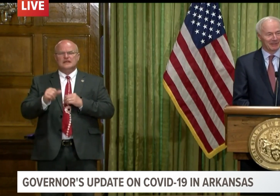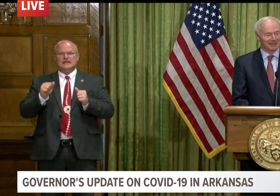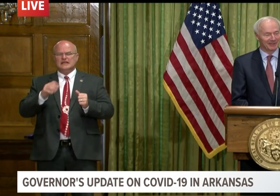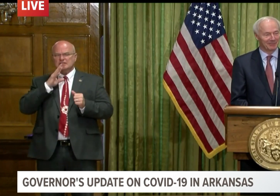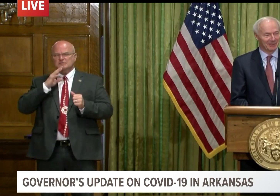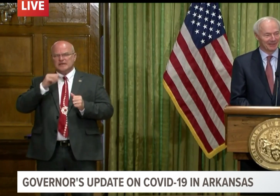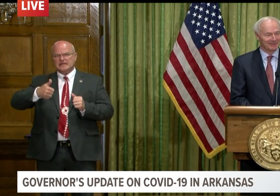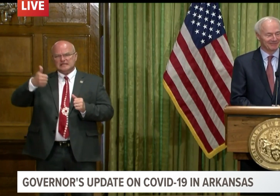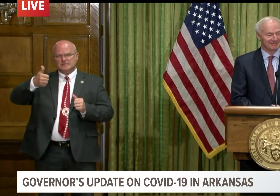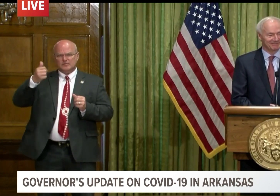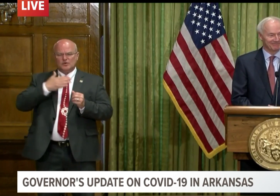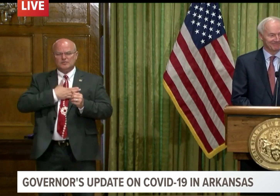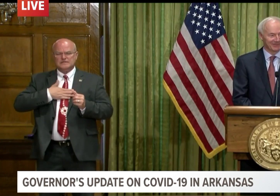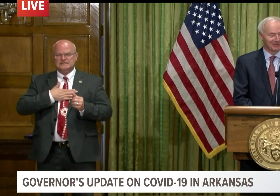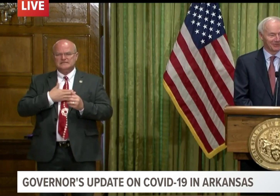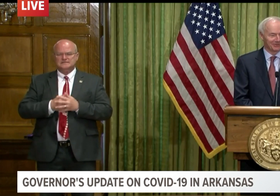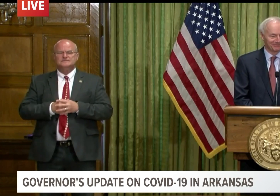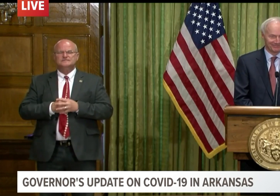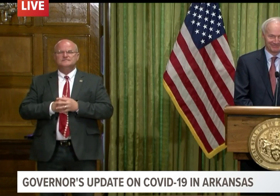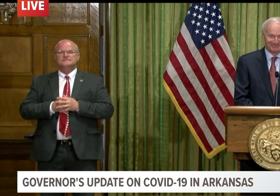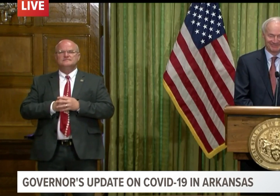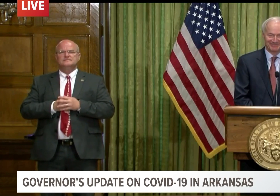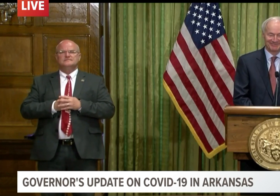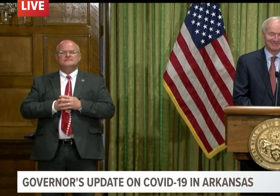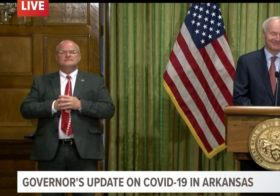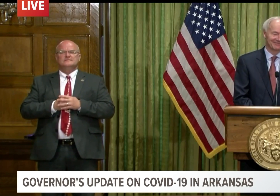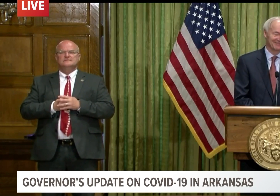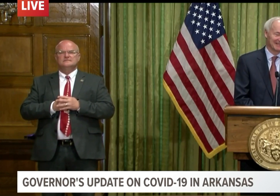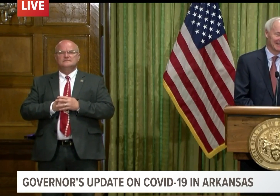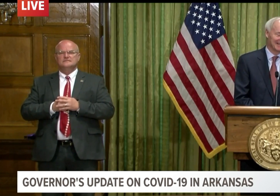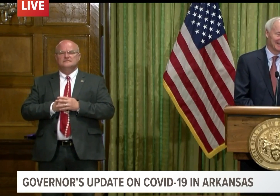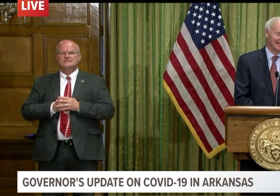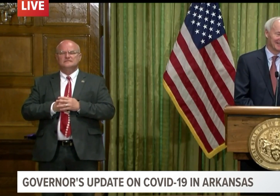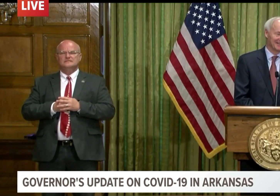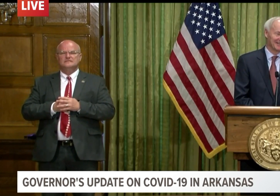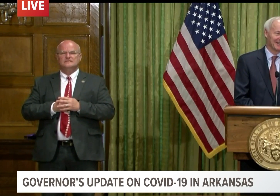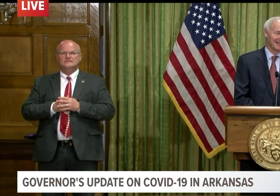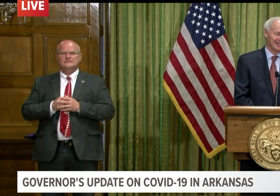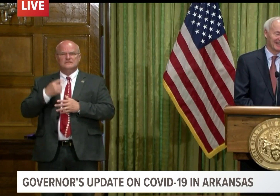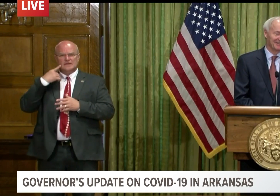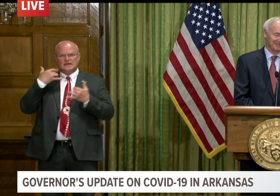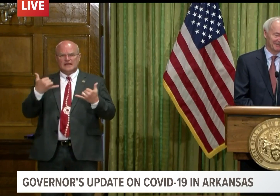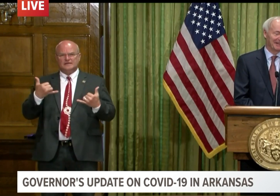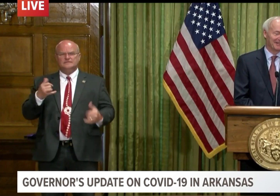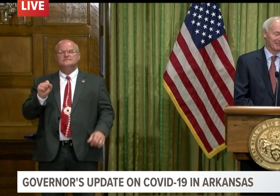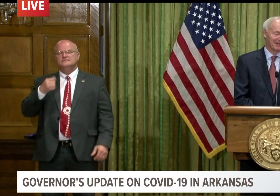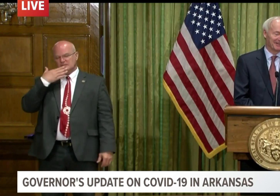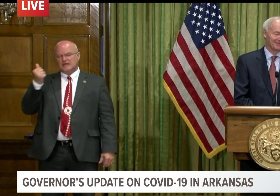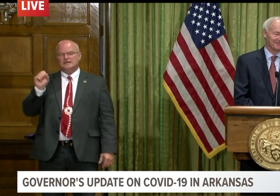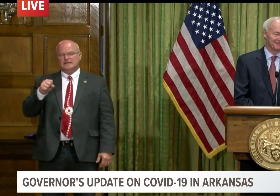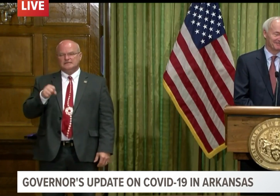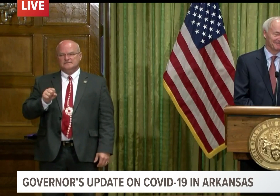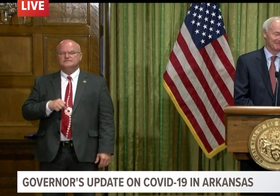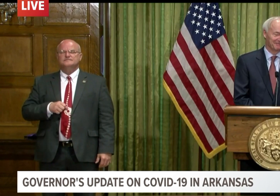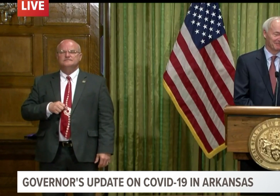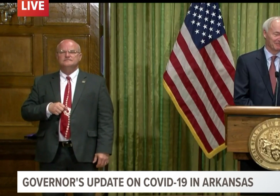Can you speak a little bit closer? Yeah, can you hear me now? It's